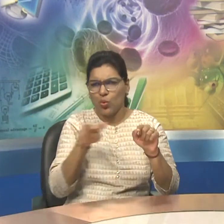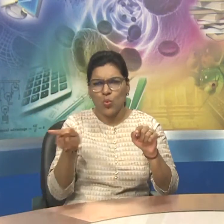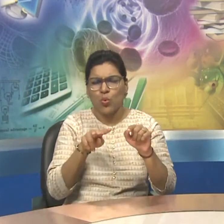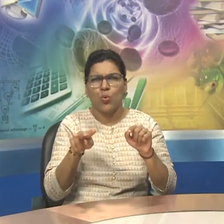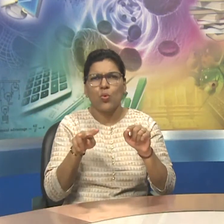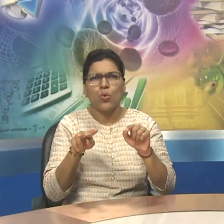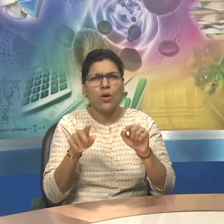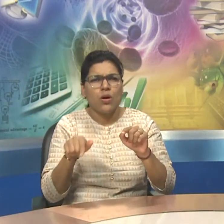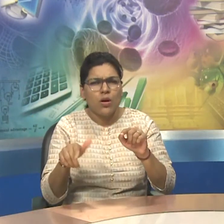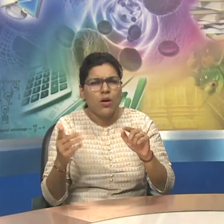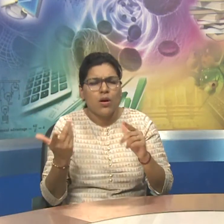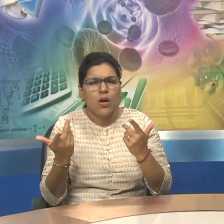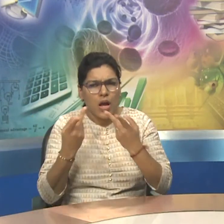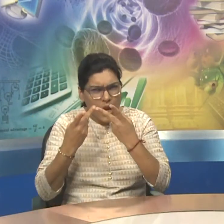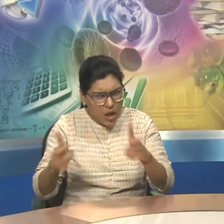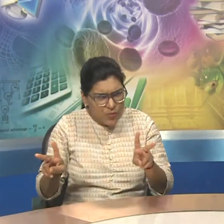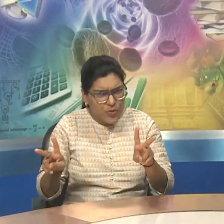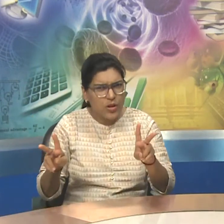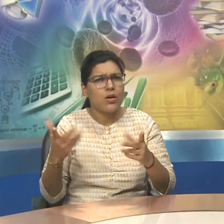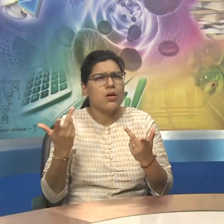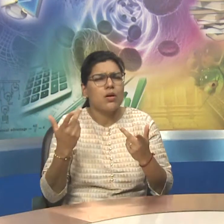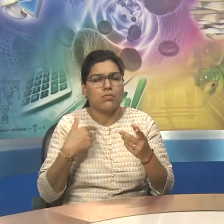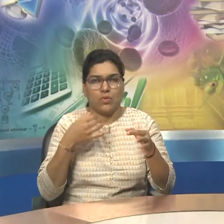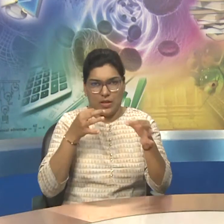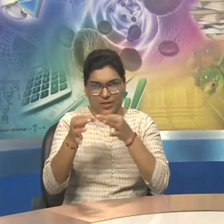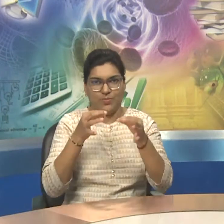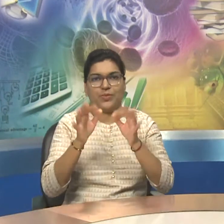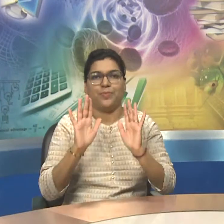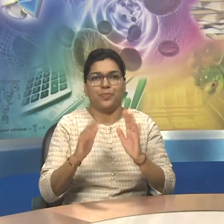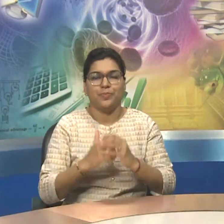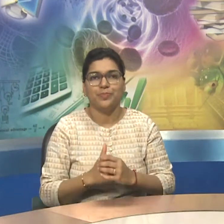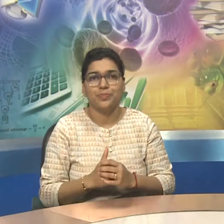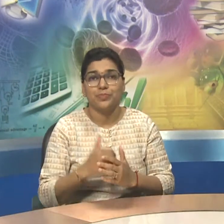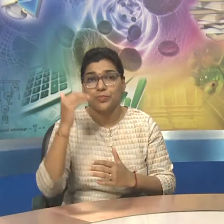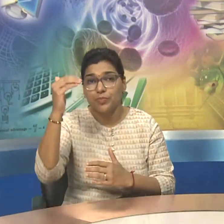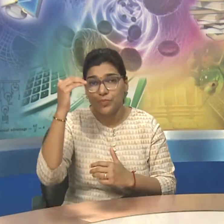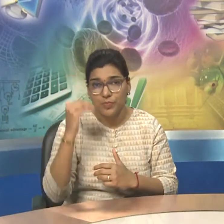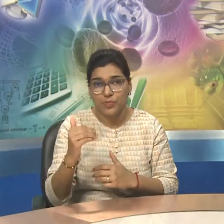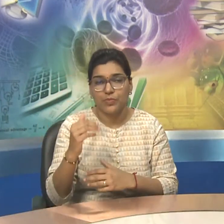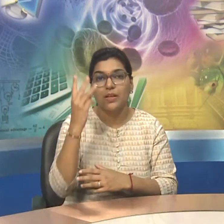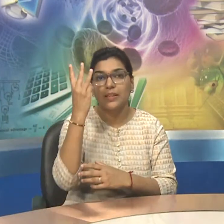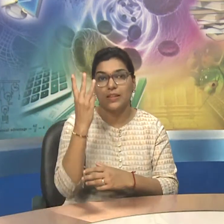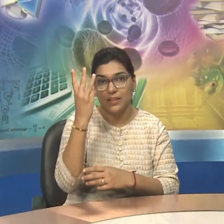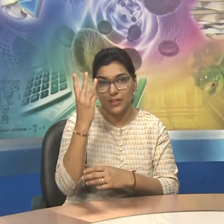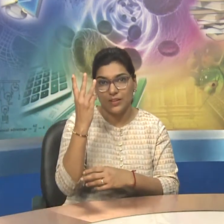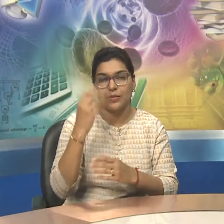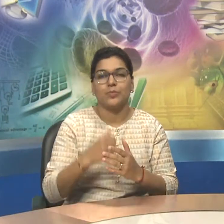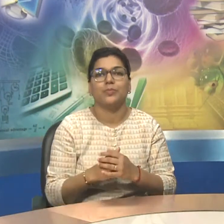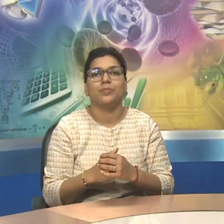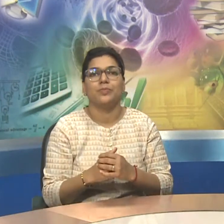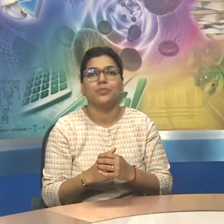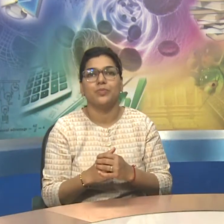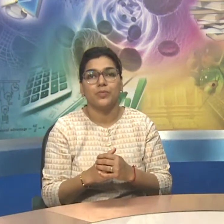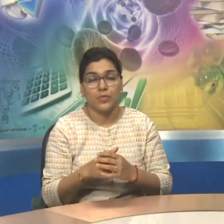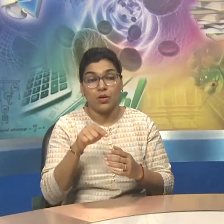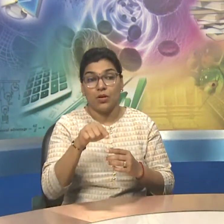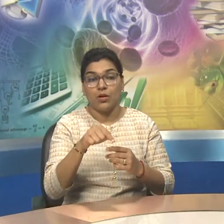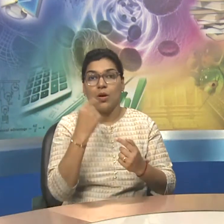Second, to distinguish between political science